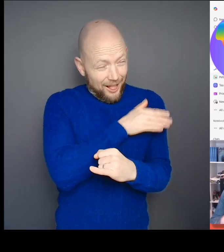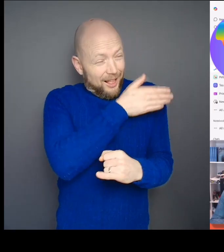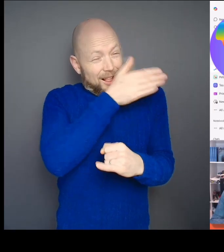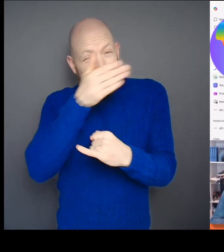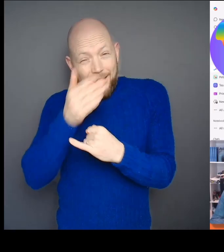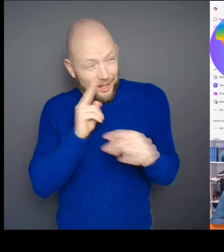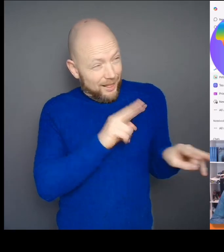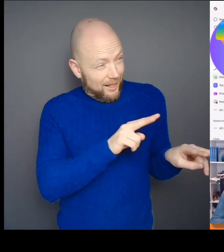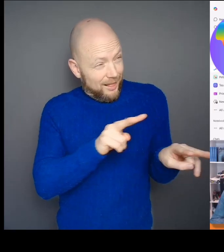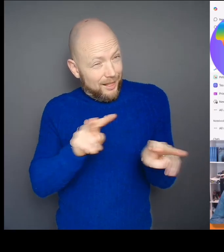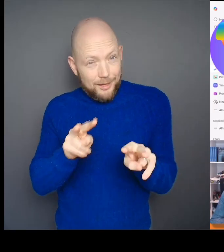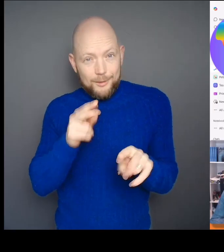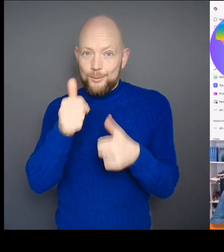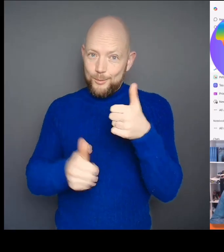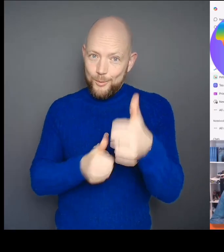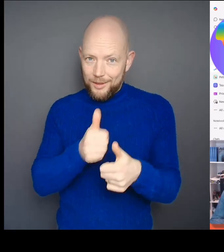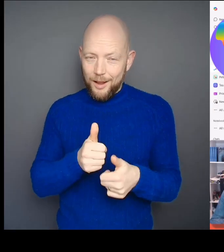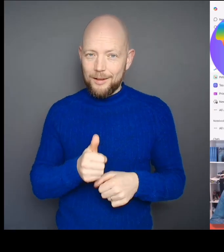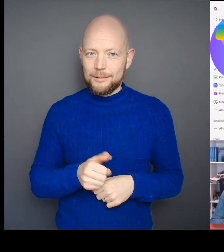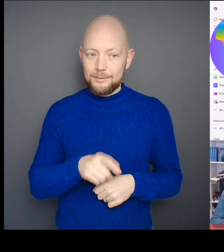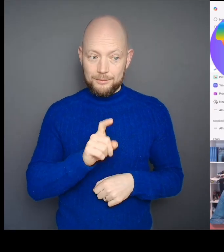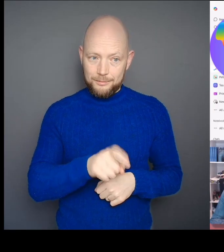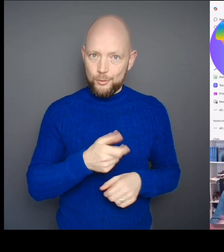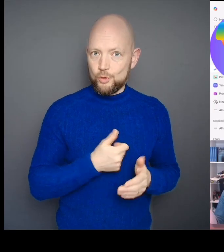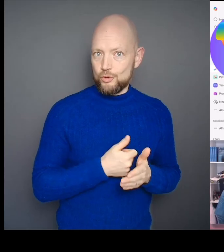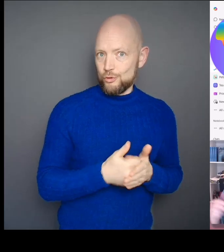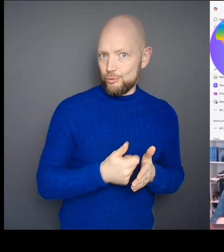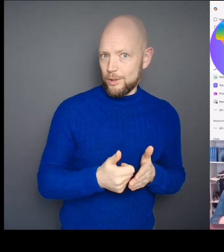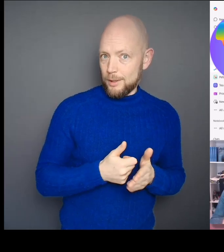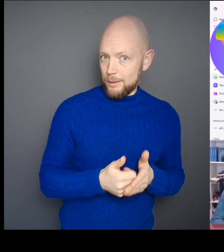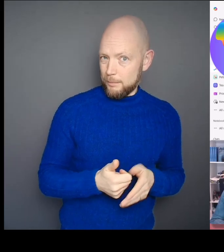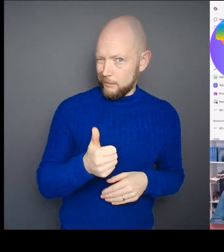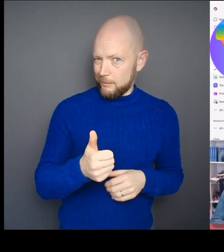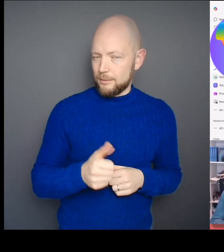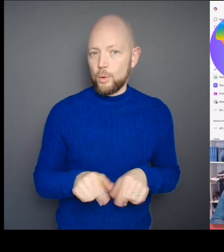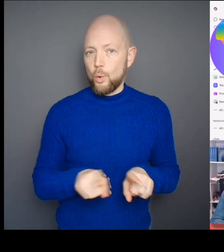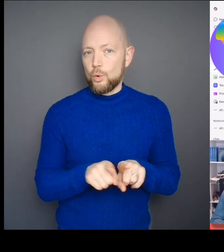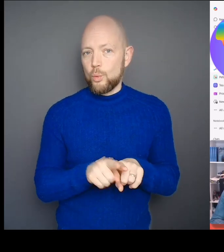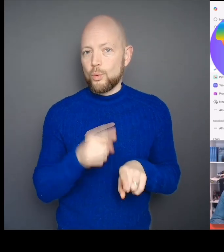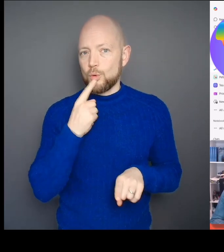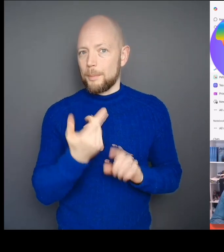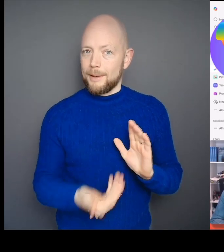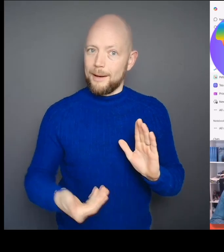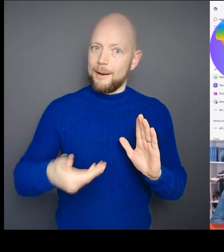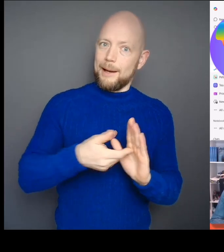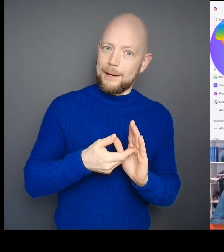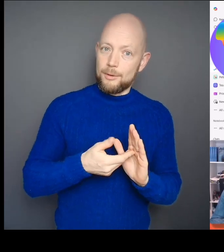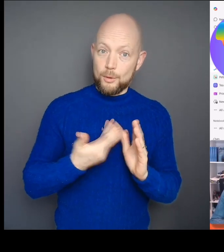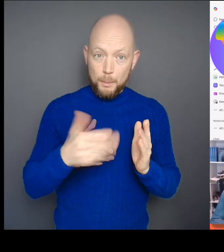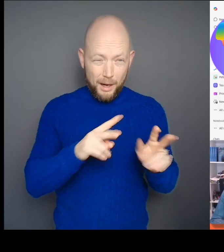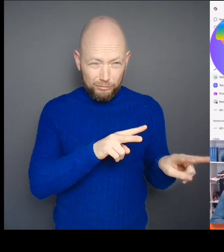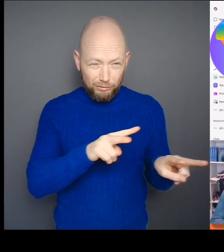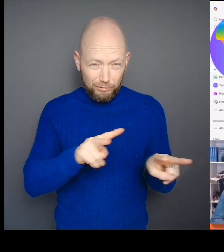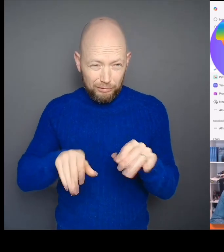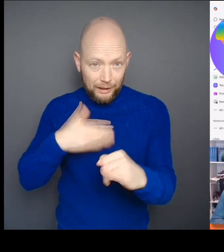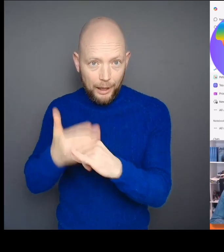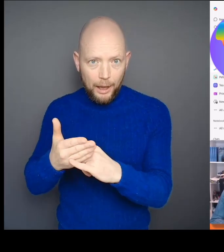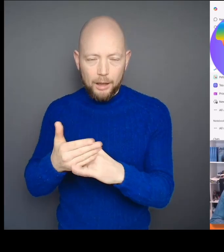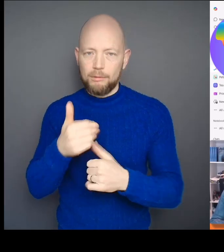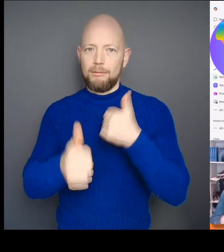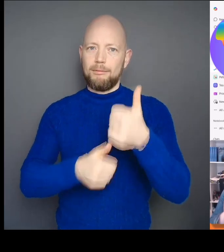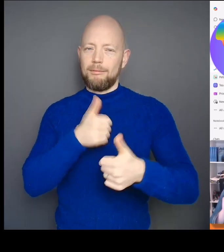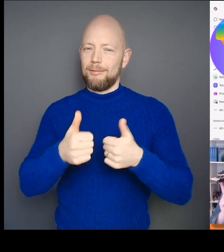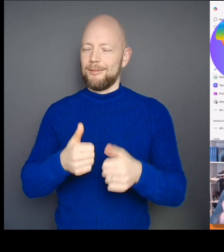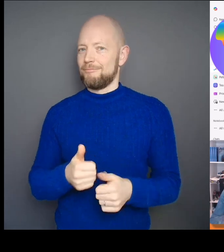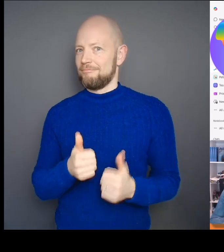end. Please remember to hit that subscribe button if you're not already subscribed, and add a comment to let me know that you made it all the way. I always love seeing those